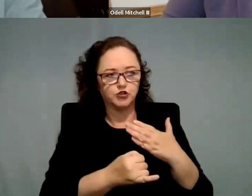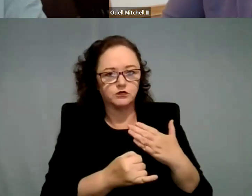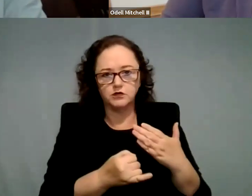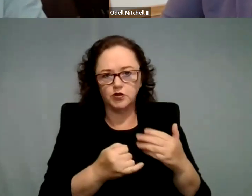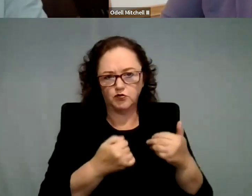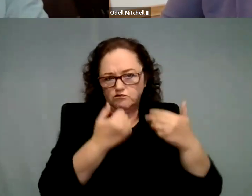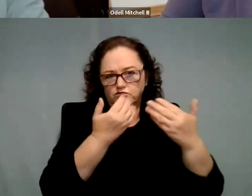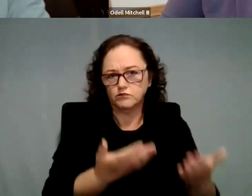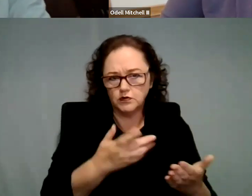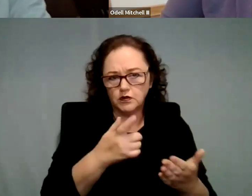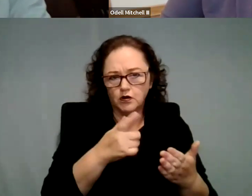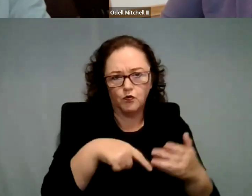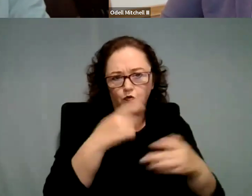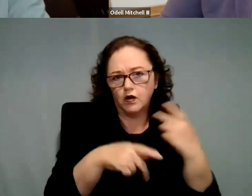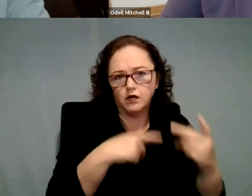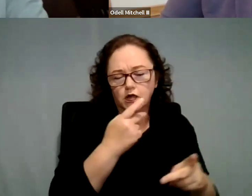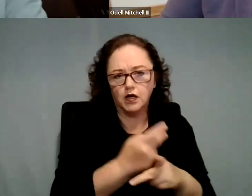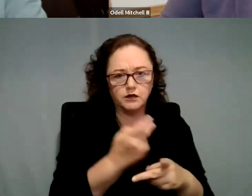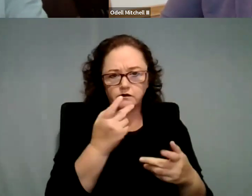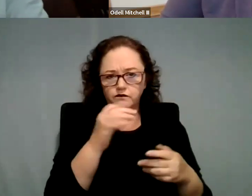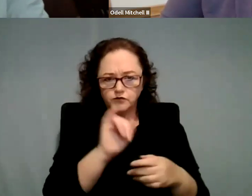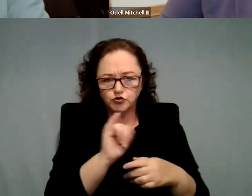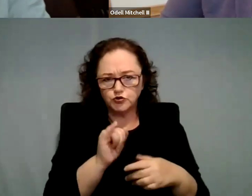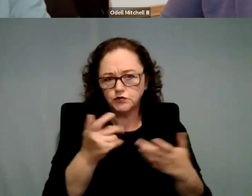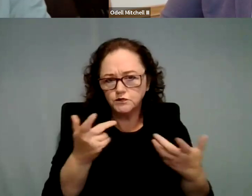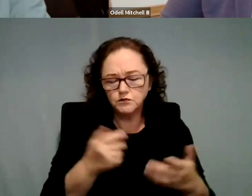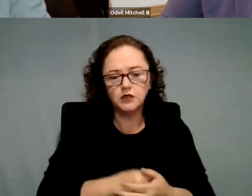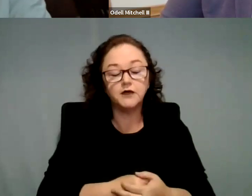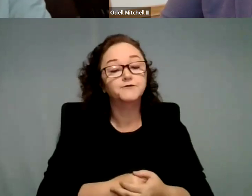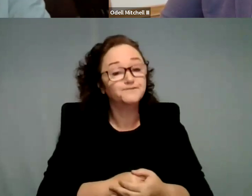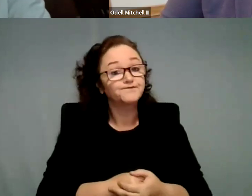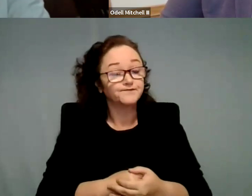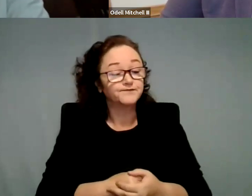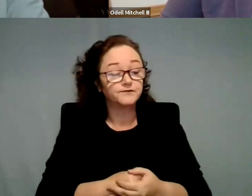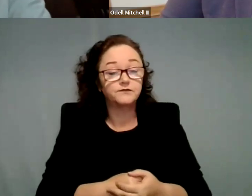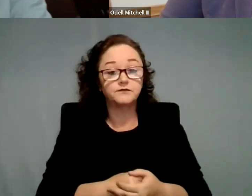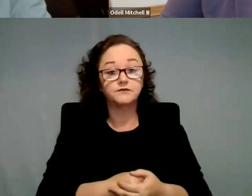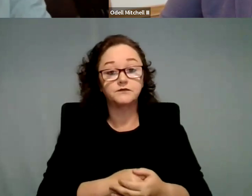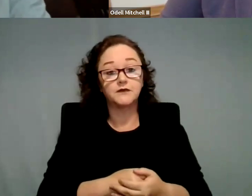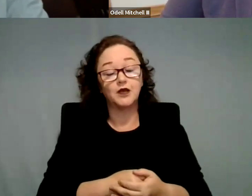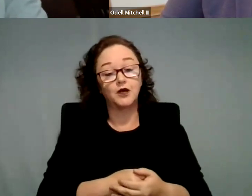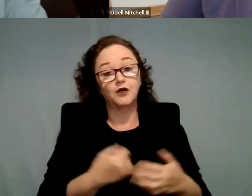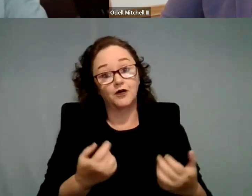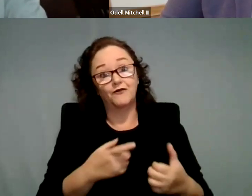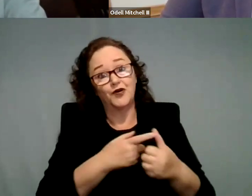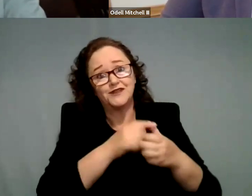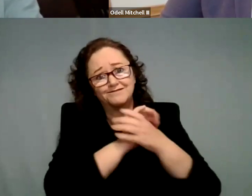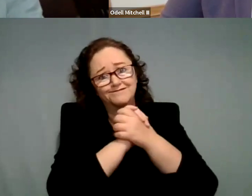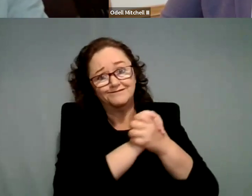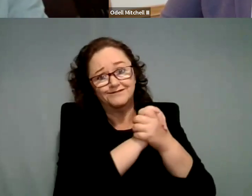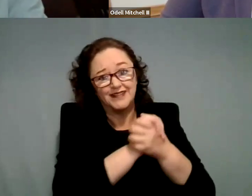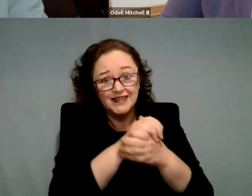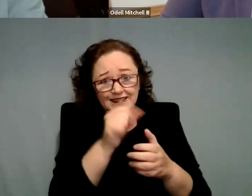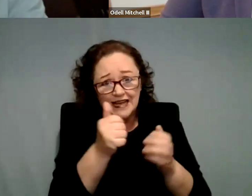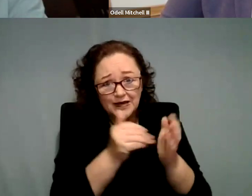someone start with or think about there? Yeah. So first, Steve, congrats on a $10 million budget. That's a great